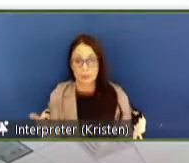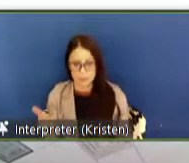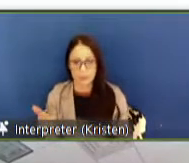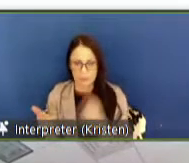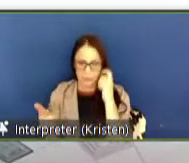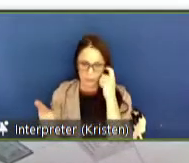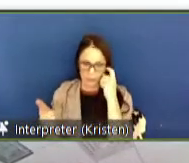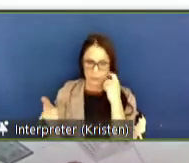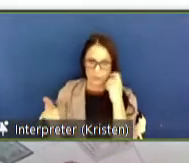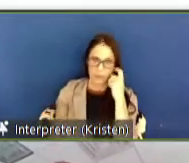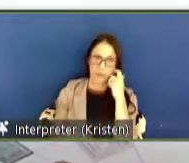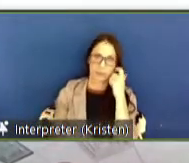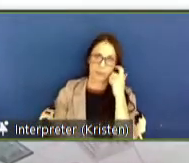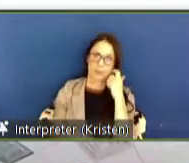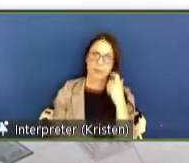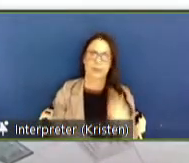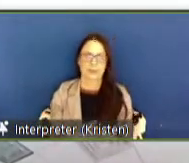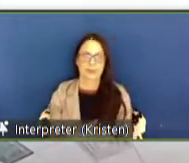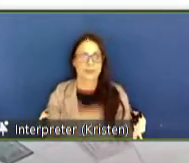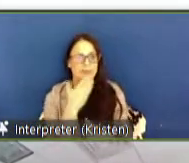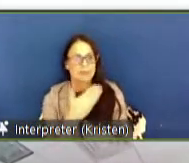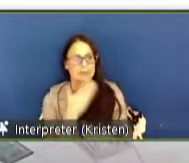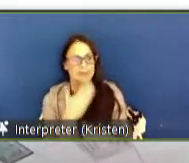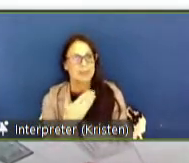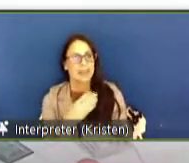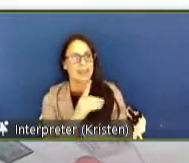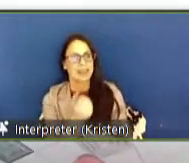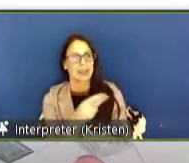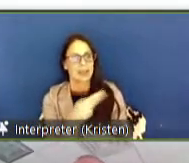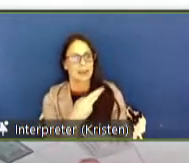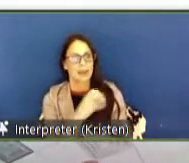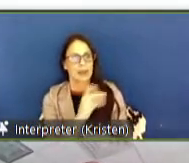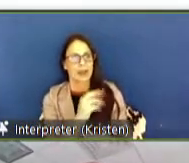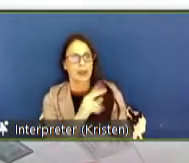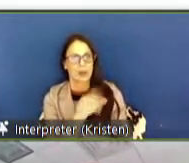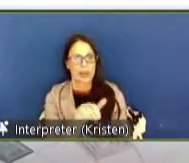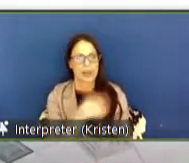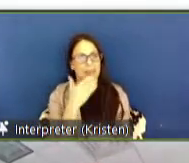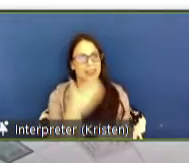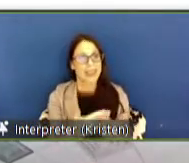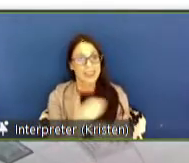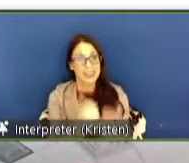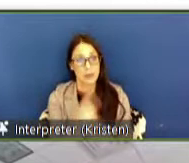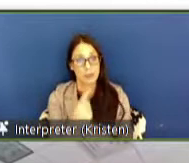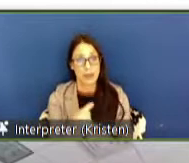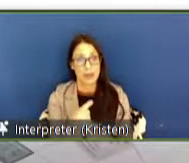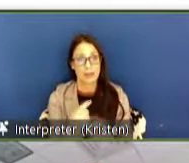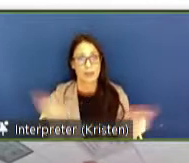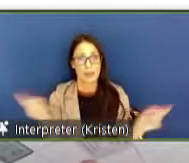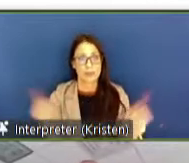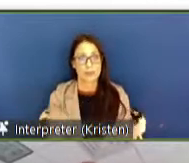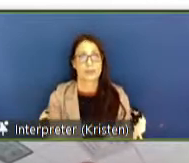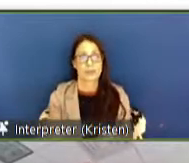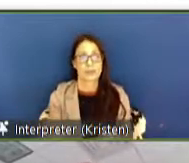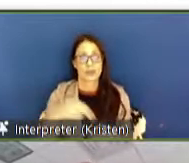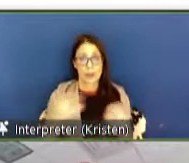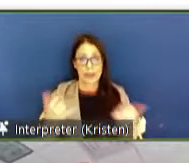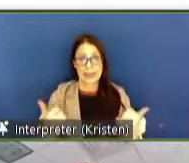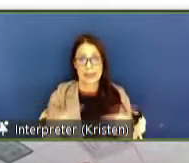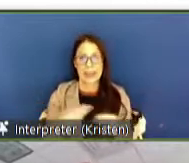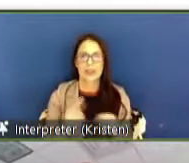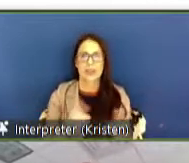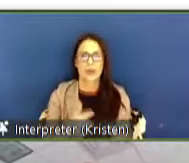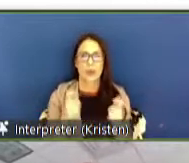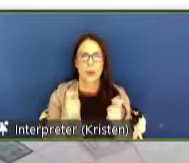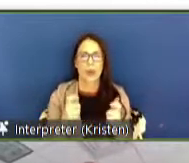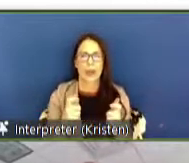you. Thank you, Dr. Herlihy, and thanks everybody for joining today. Quick update on